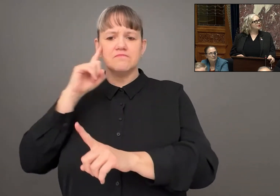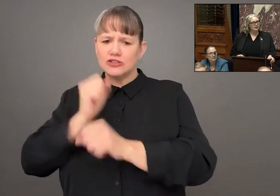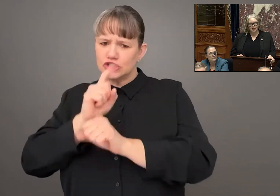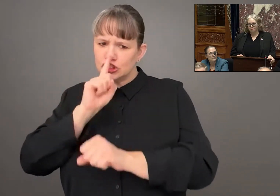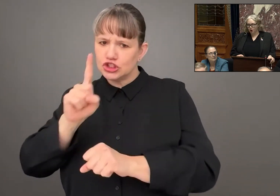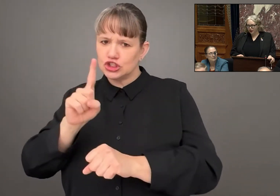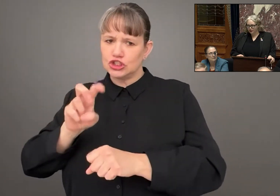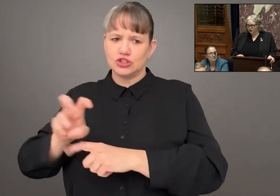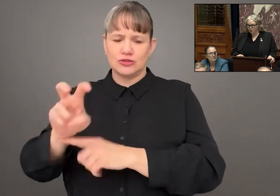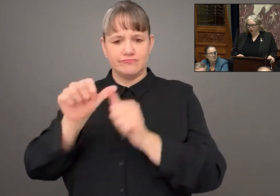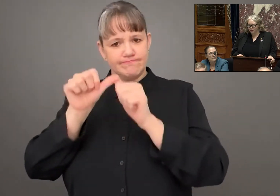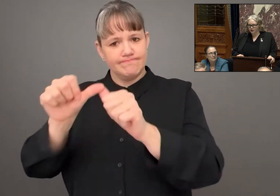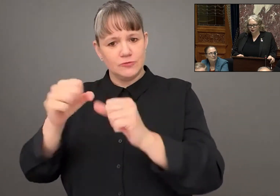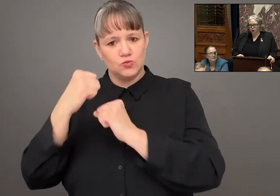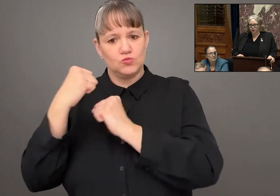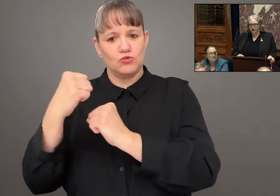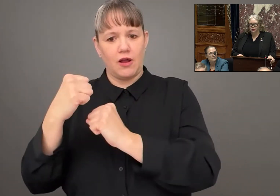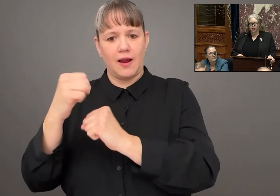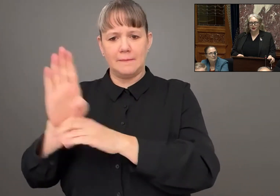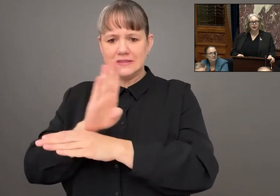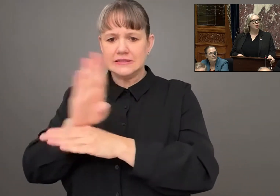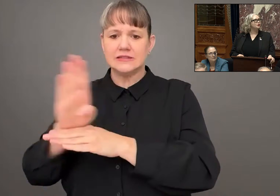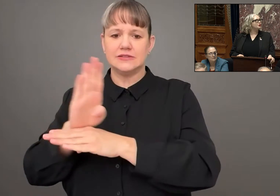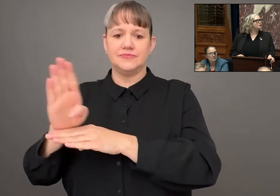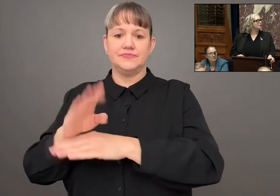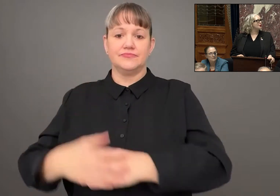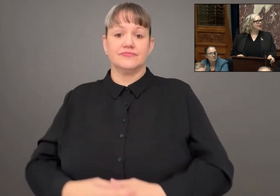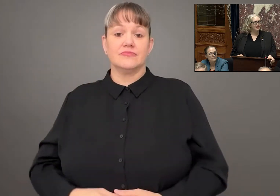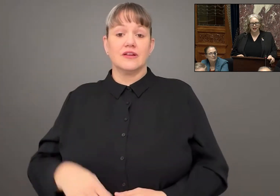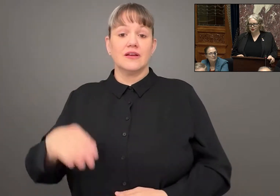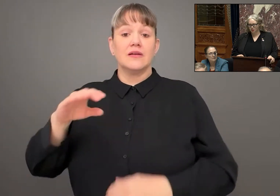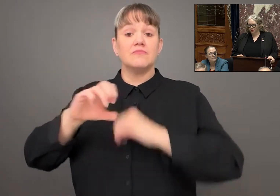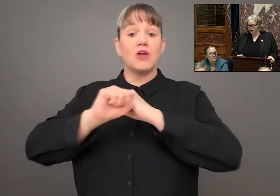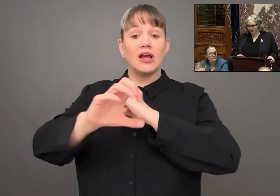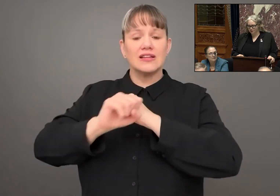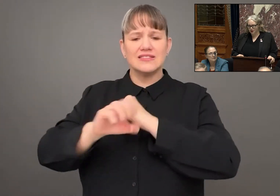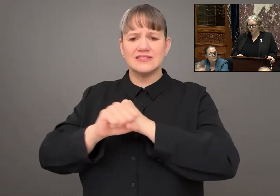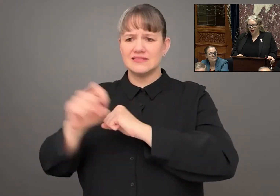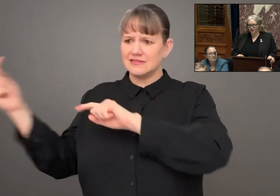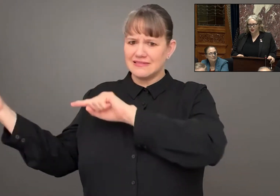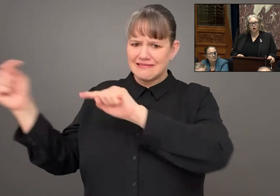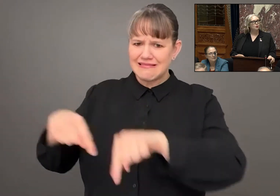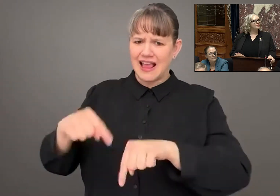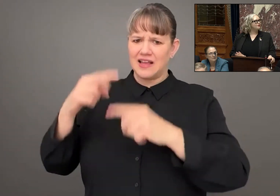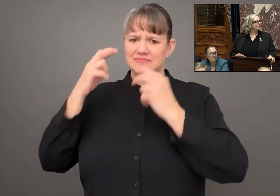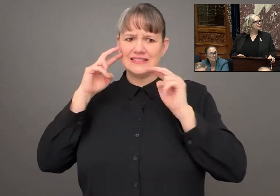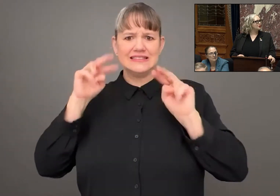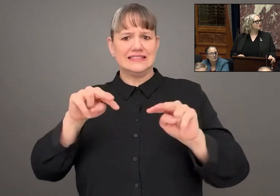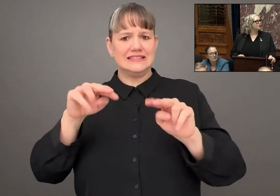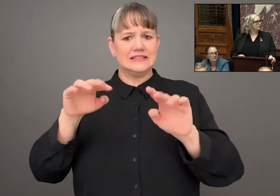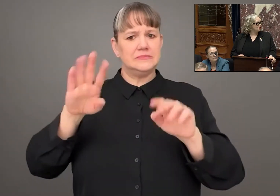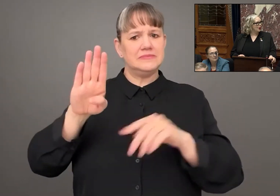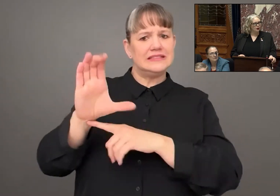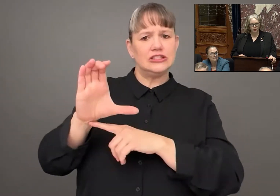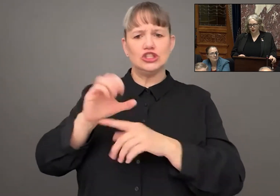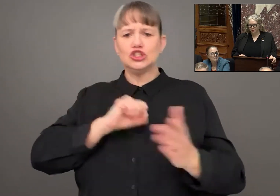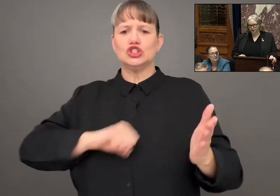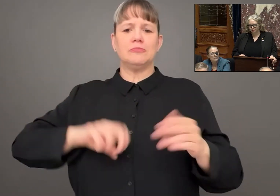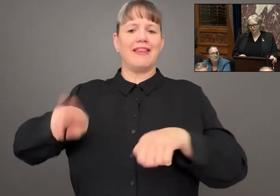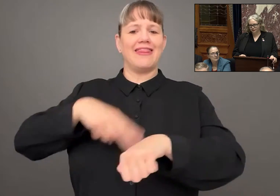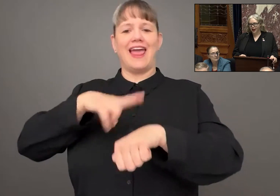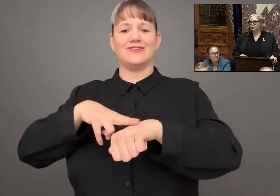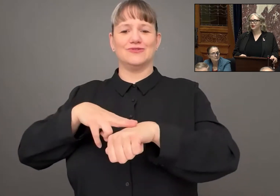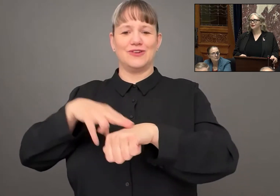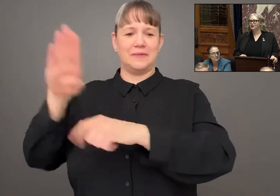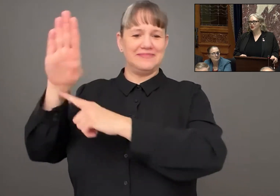Destination BC markets our province globally, sharing our super natural British Columbia brand with visitors from around the world.